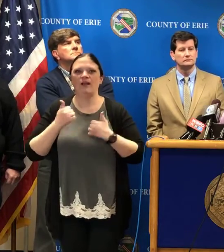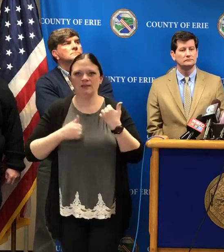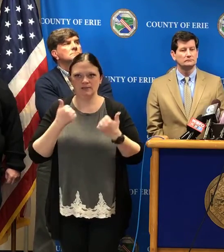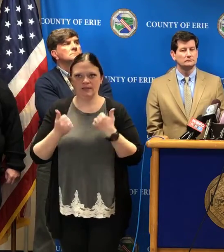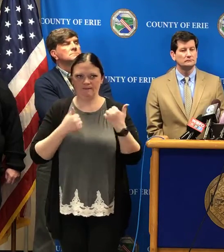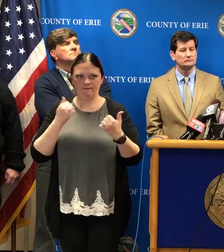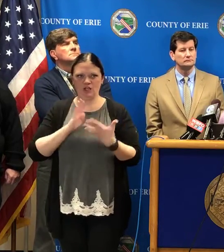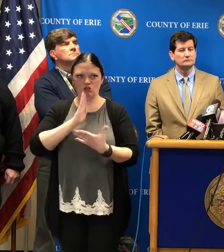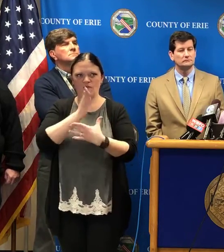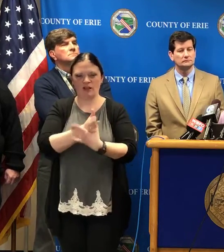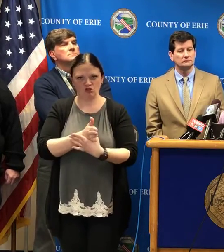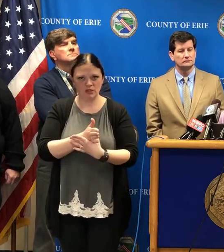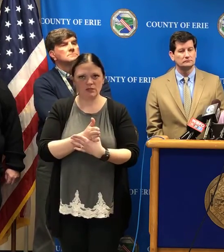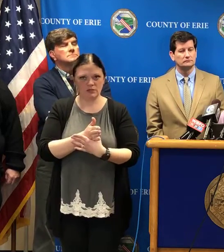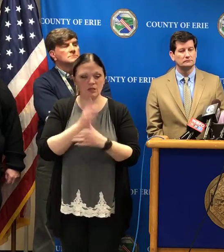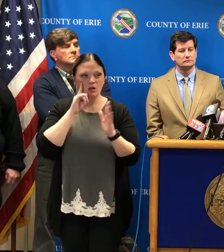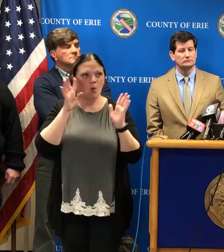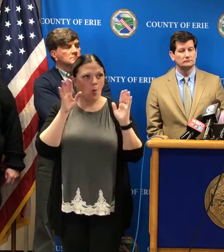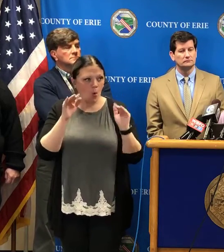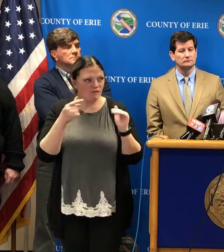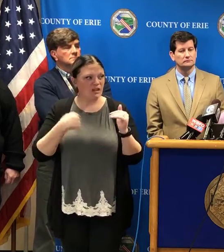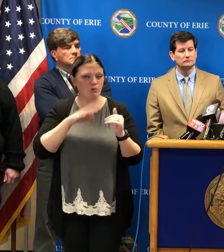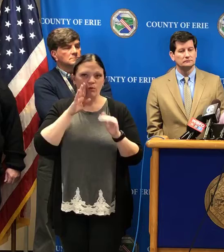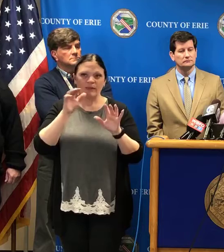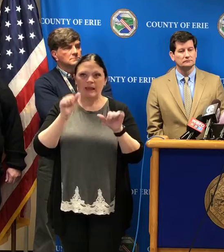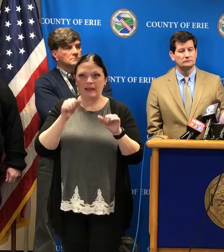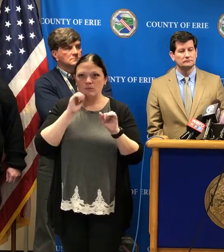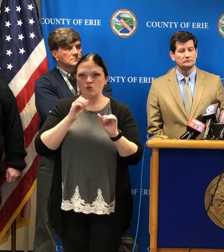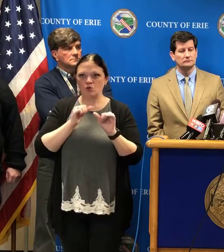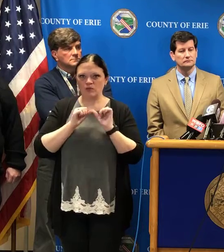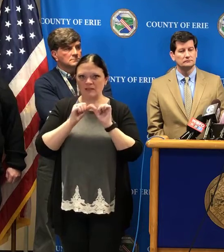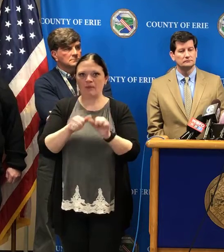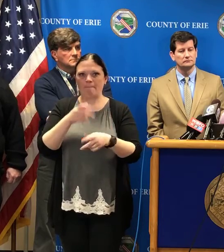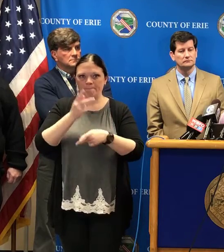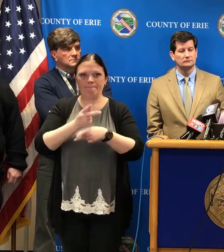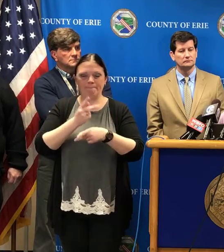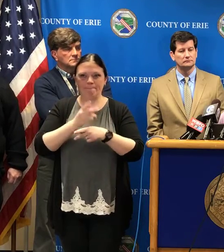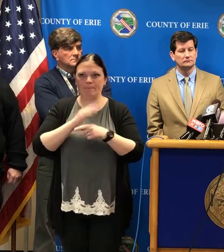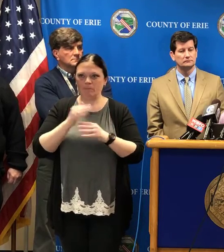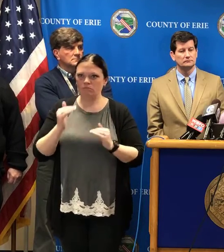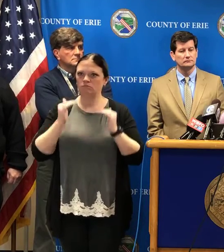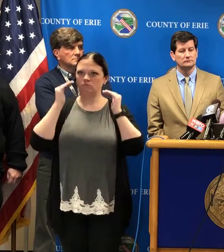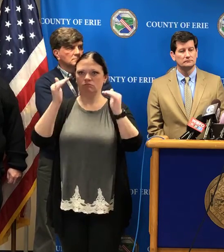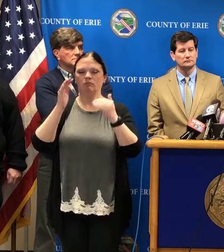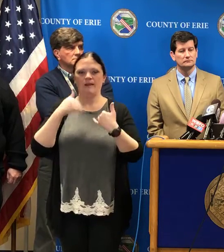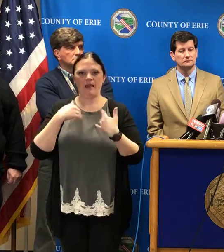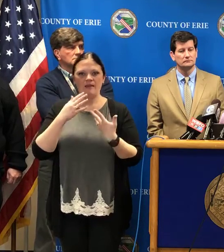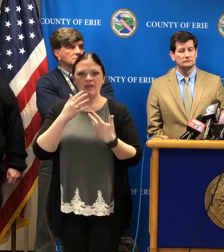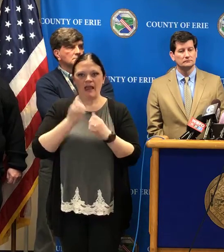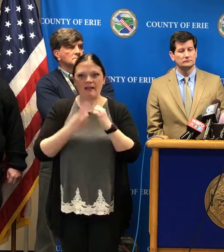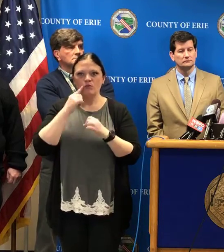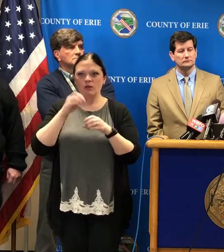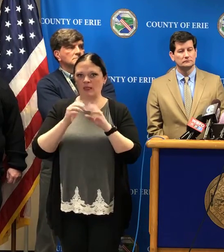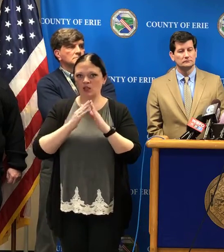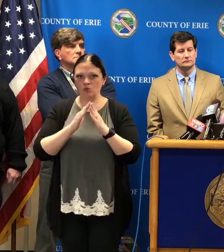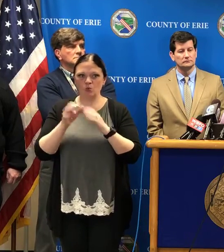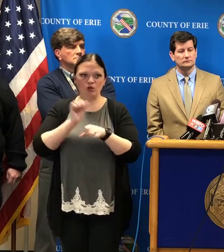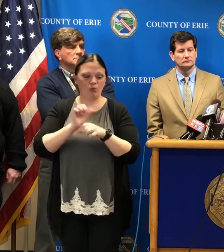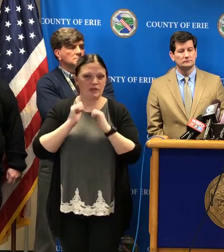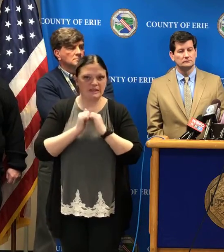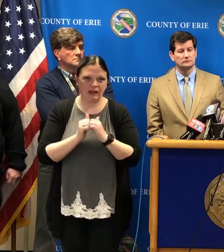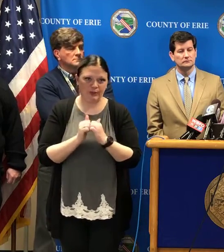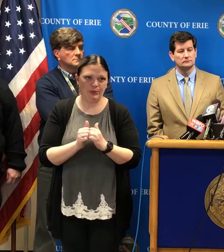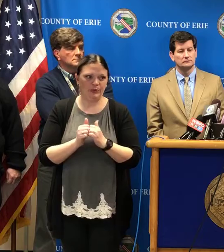interventions. And hopefully we'll be able to keep those up at a very high level and have everybody in the community work